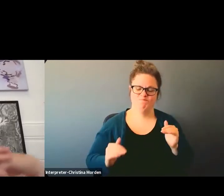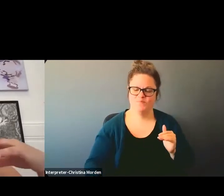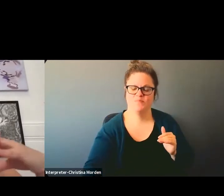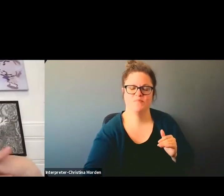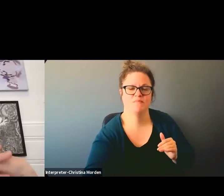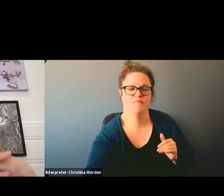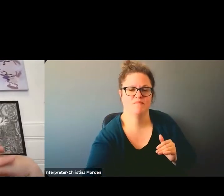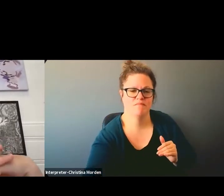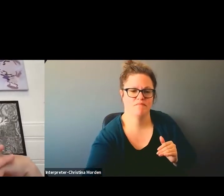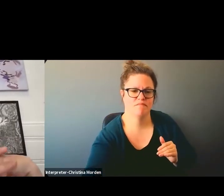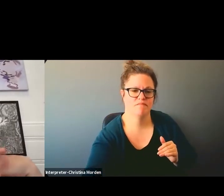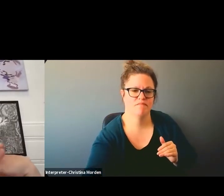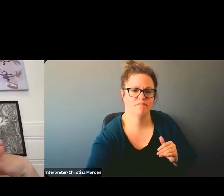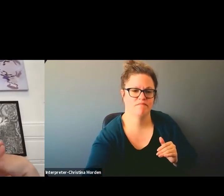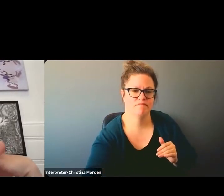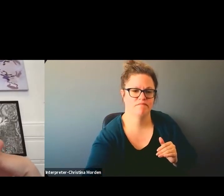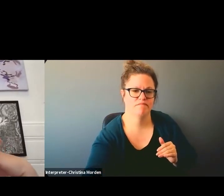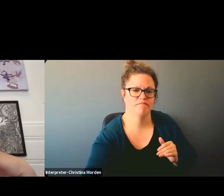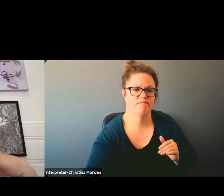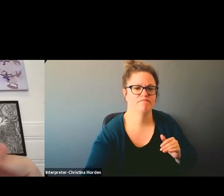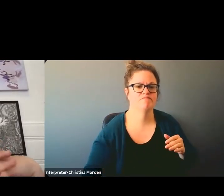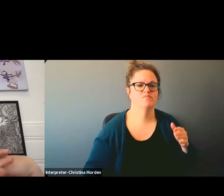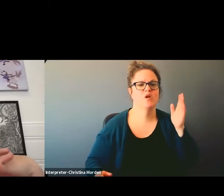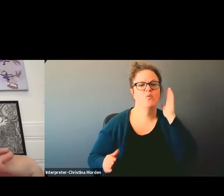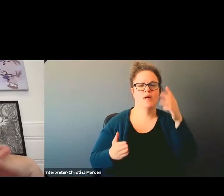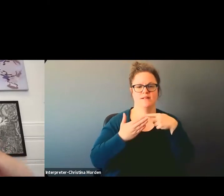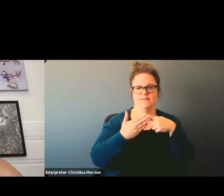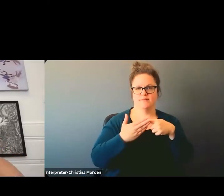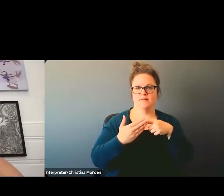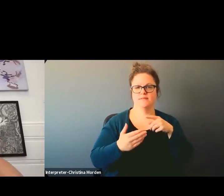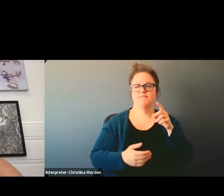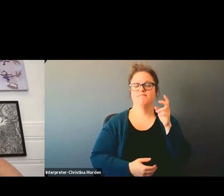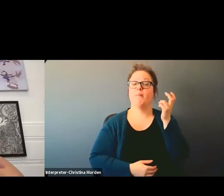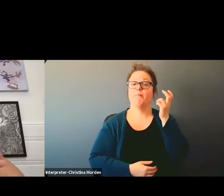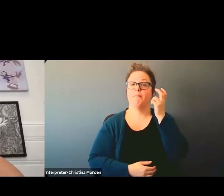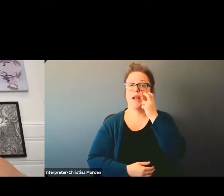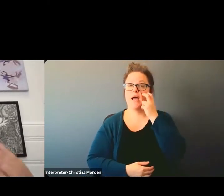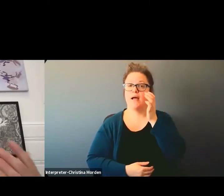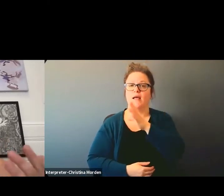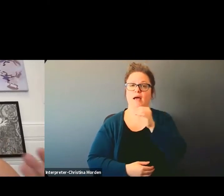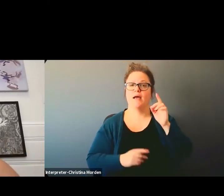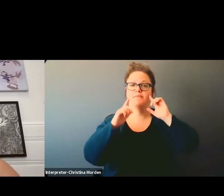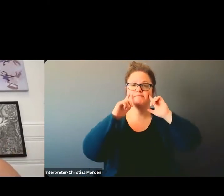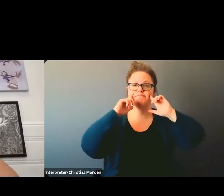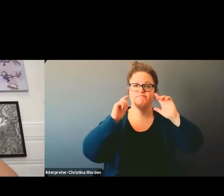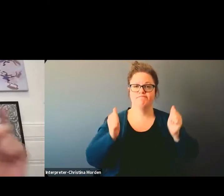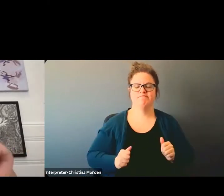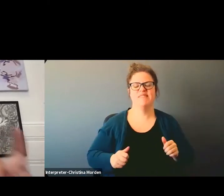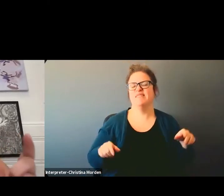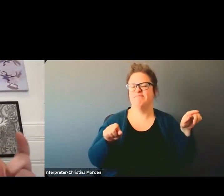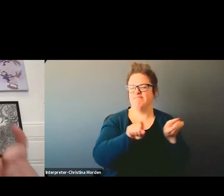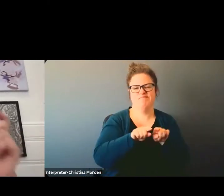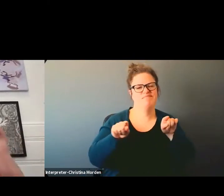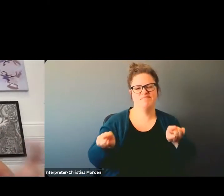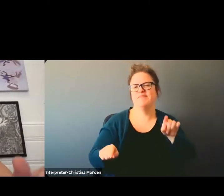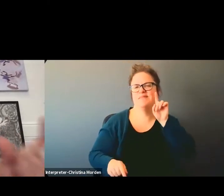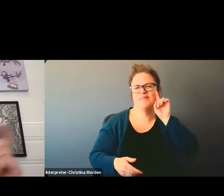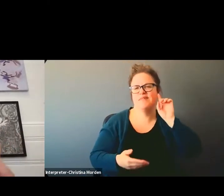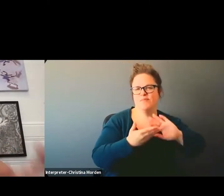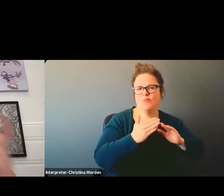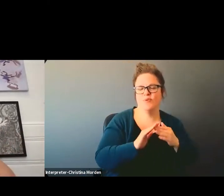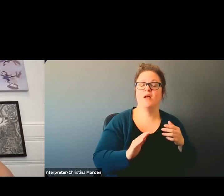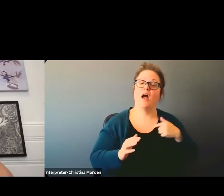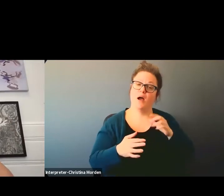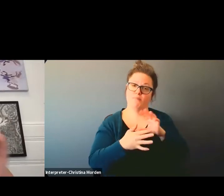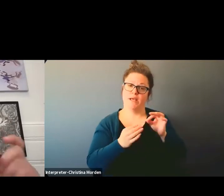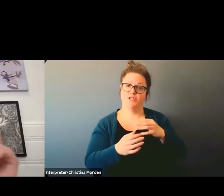about accessibility for the blind and low vision community. Same thing as with the deaf community. When I say blind, I mean blind